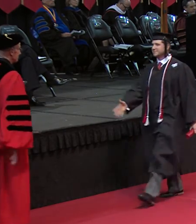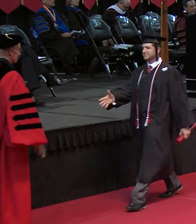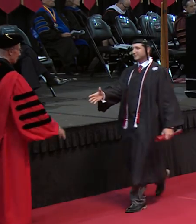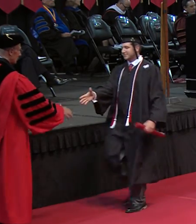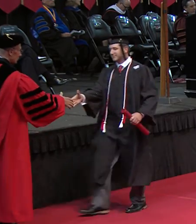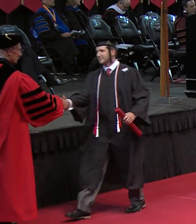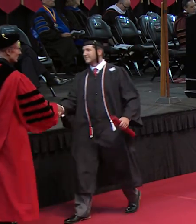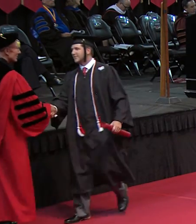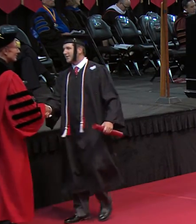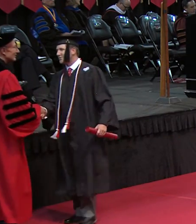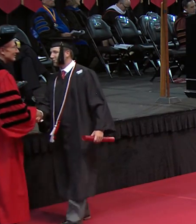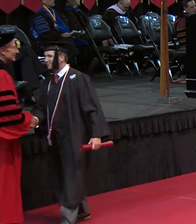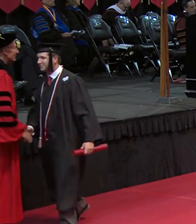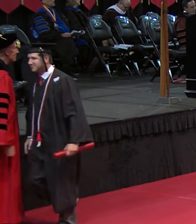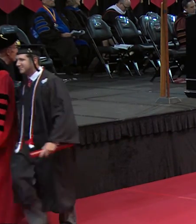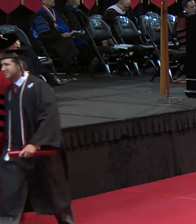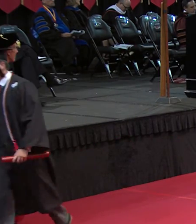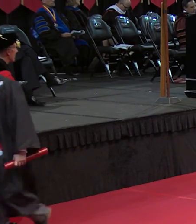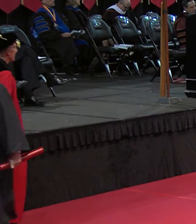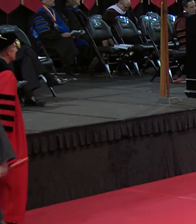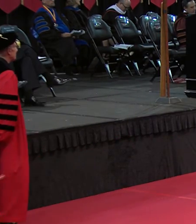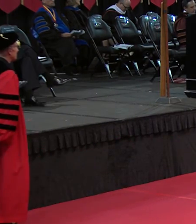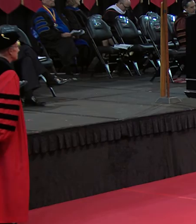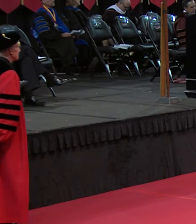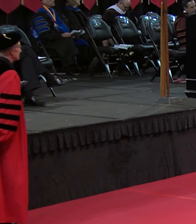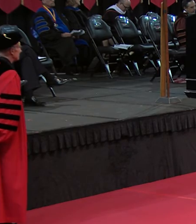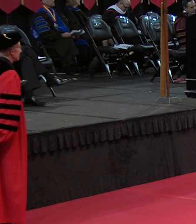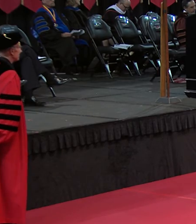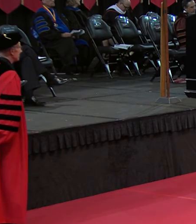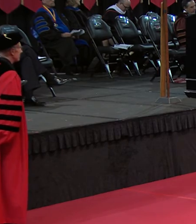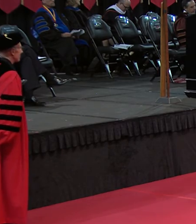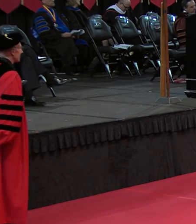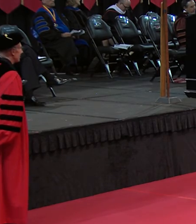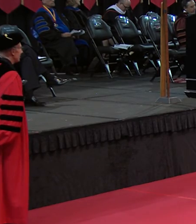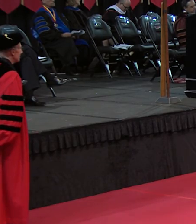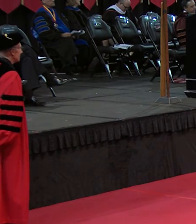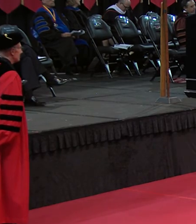Graduating summa cum laude, Corny Marie Verma.